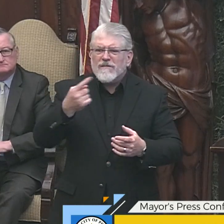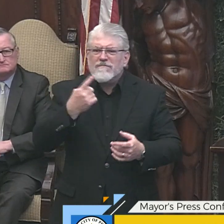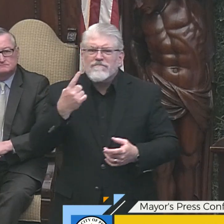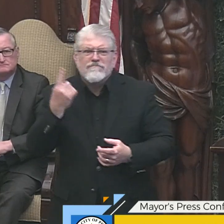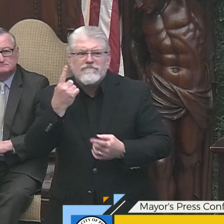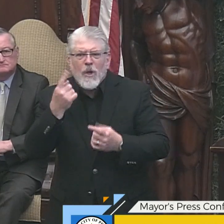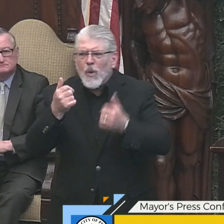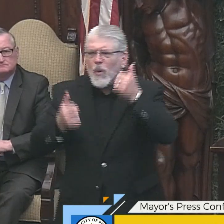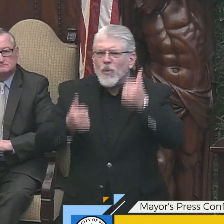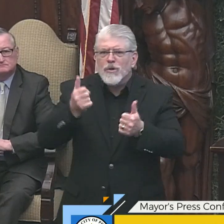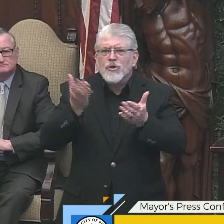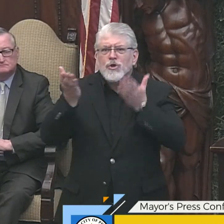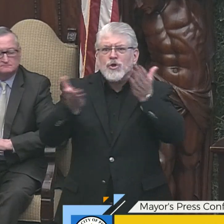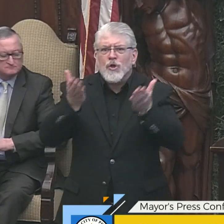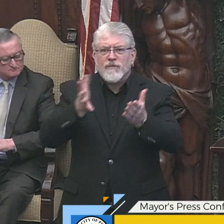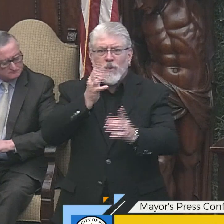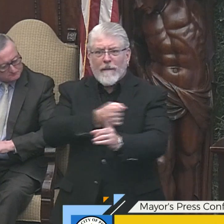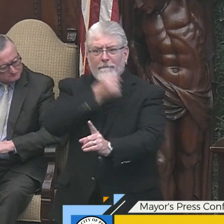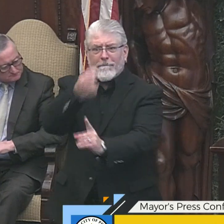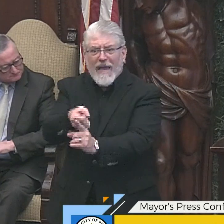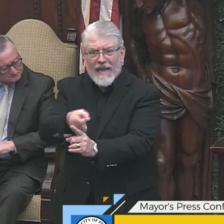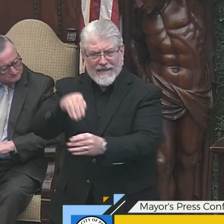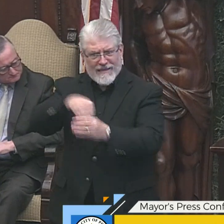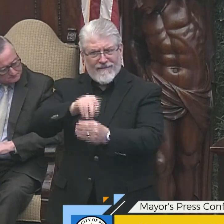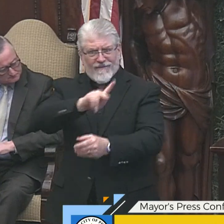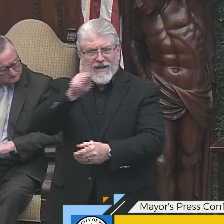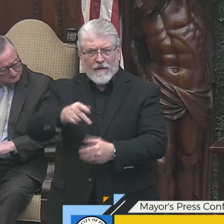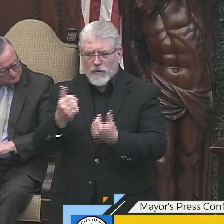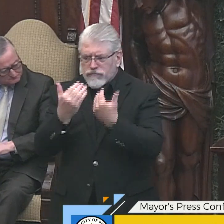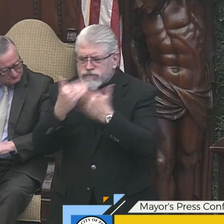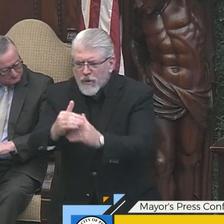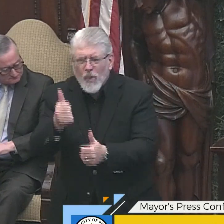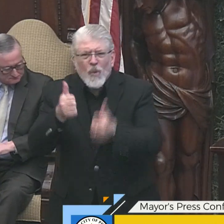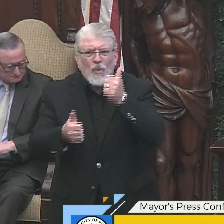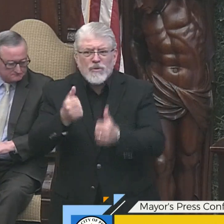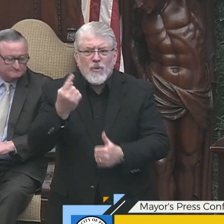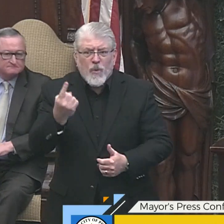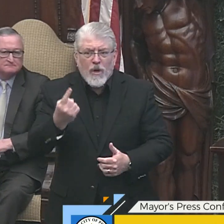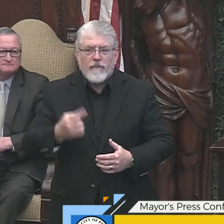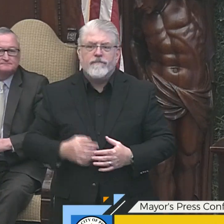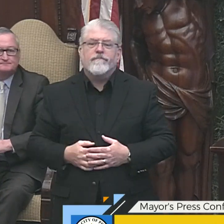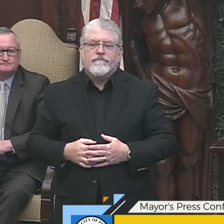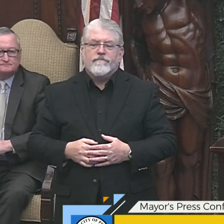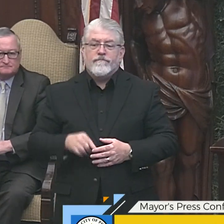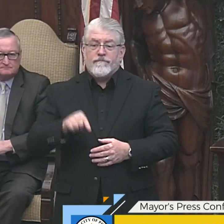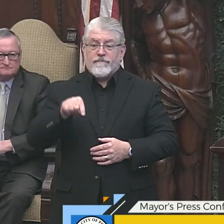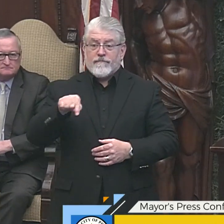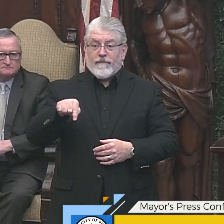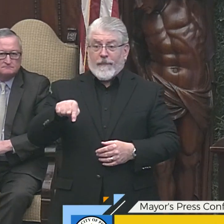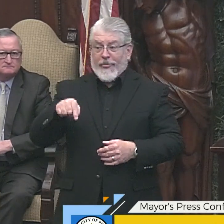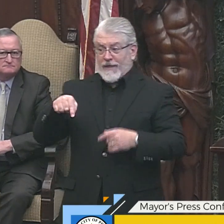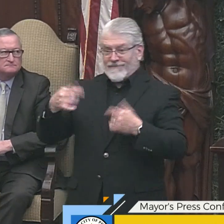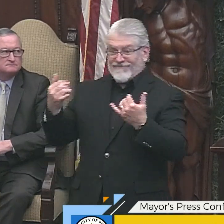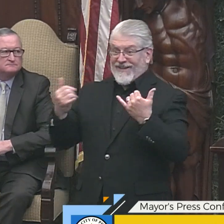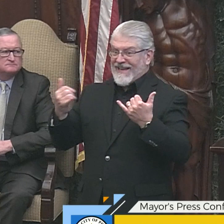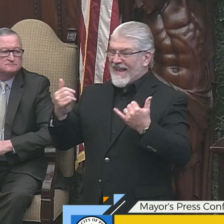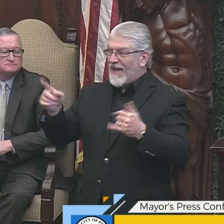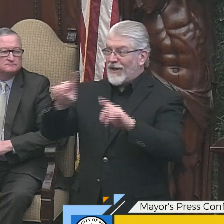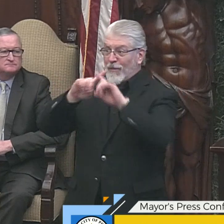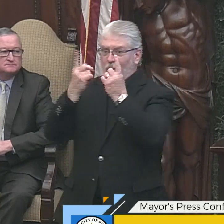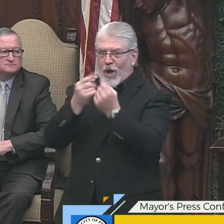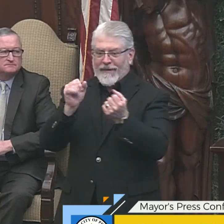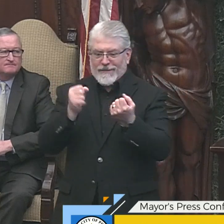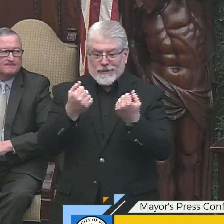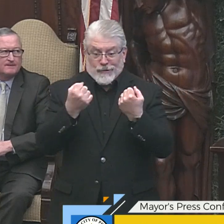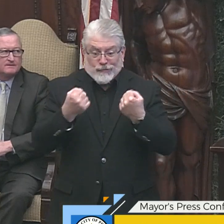heads have been working with their staff to determine which employees are deemed essential. As the mayor indicated, we want to